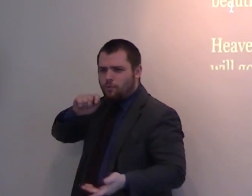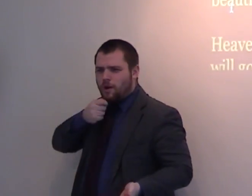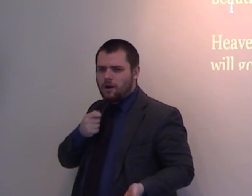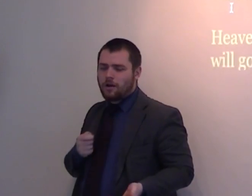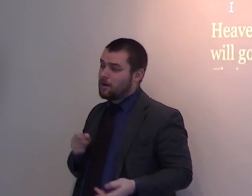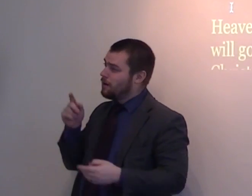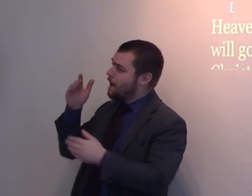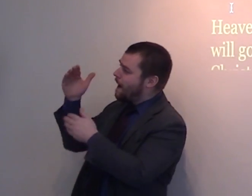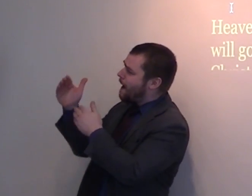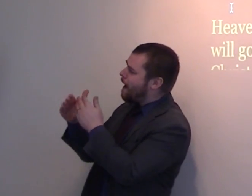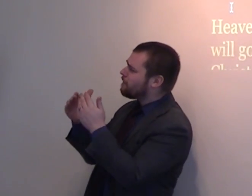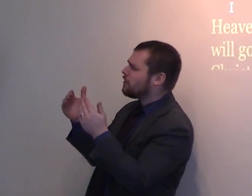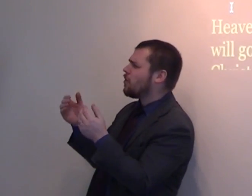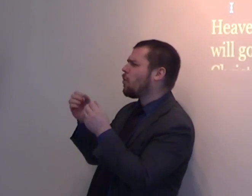Heaven is a wonderful place.